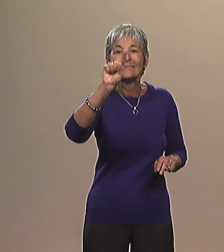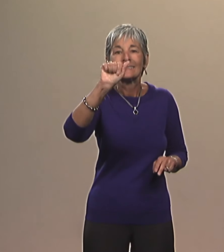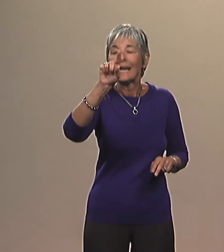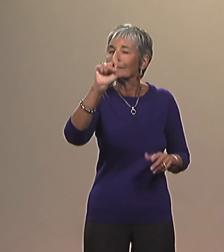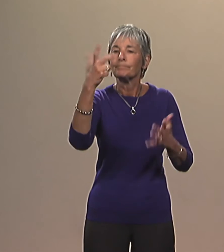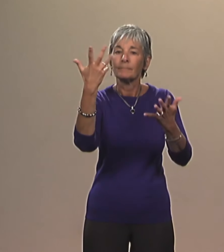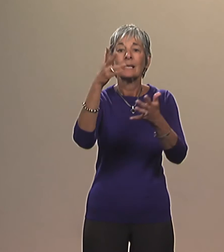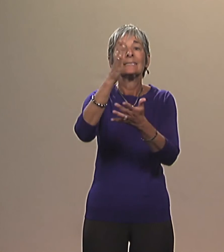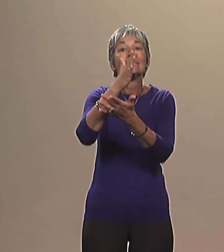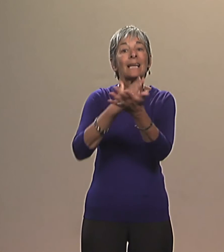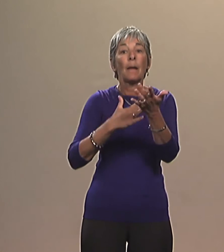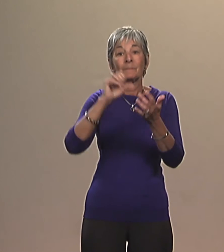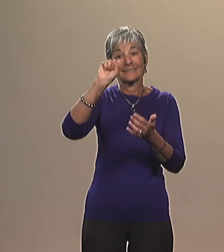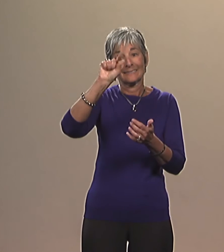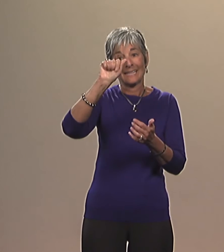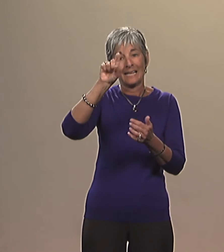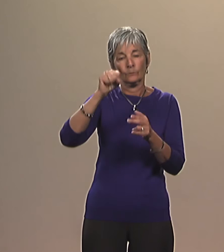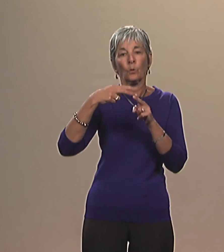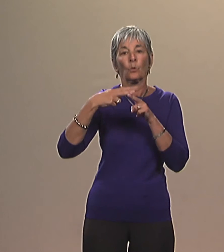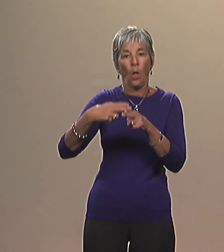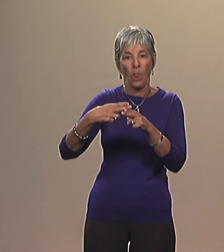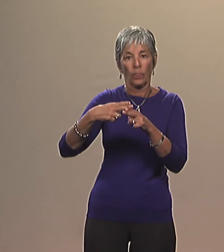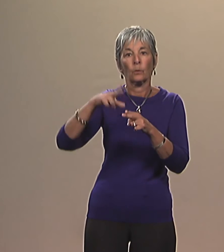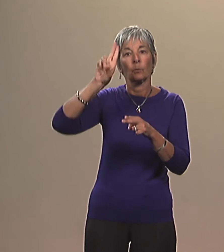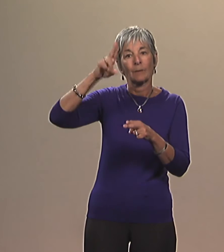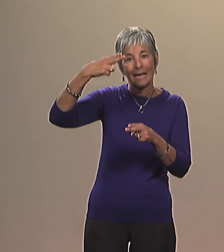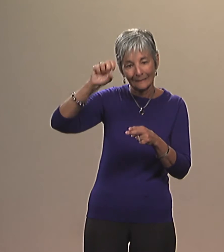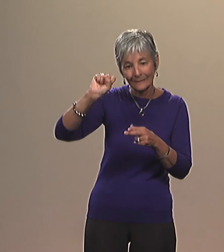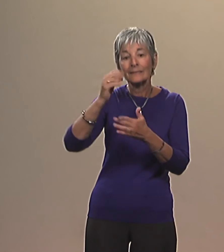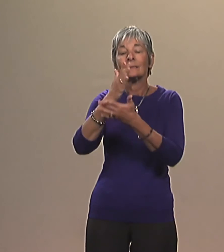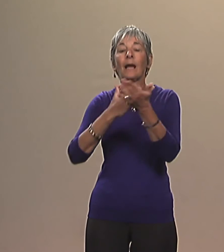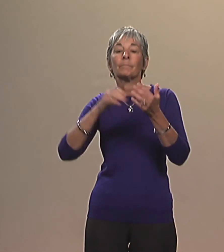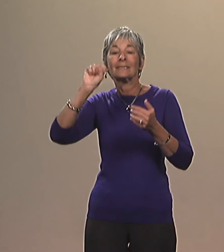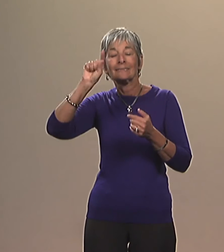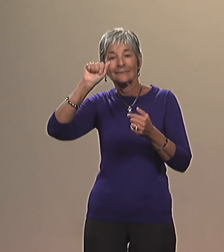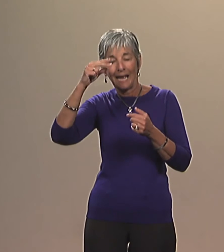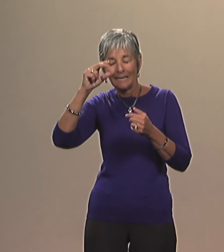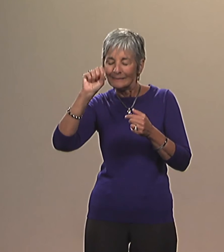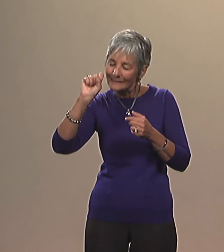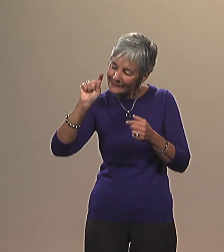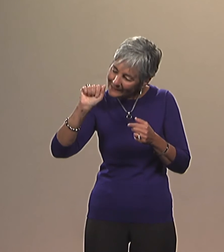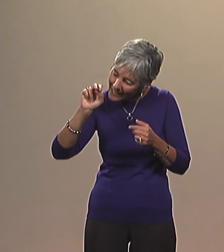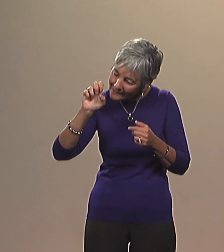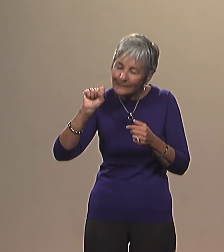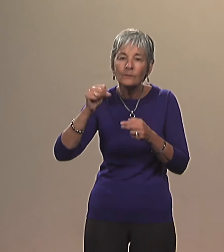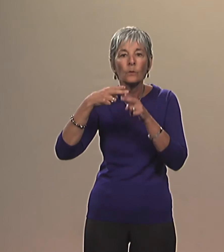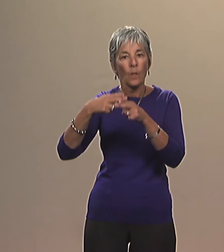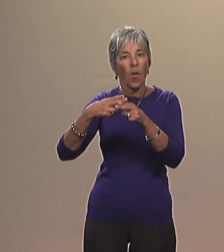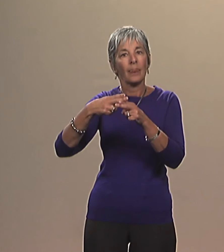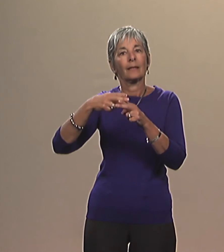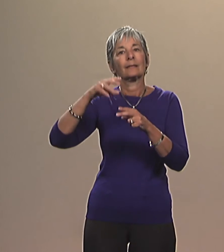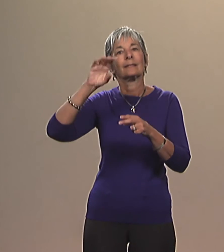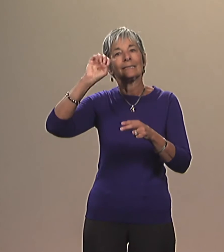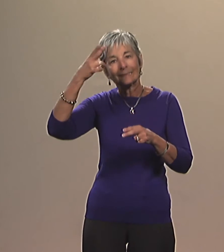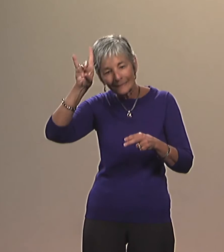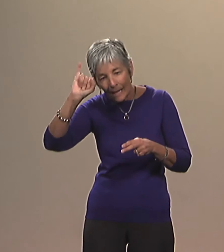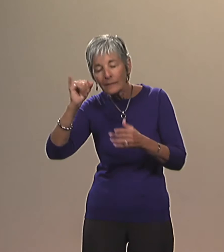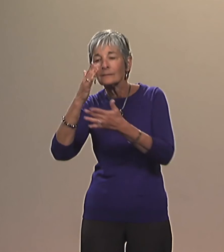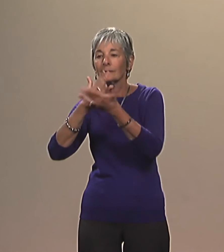If you're wondering about your own state, some states call this NHS, some states call it EHDI or EDI, and some